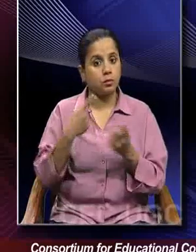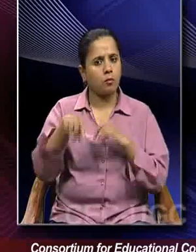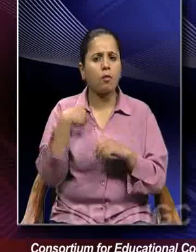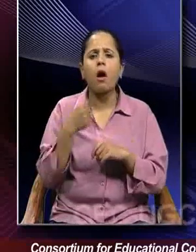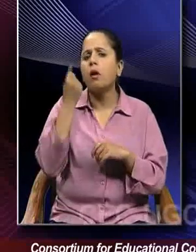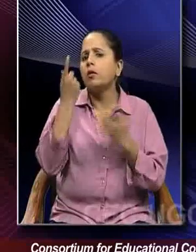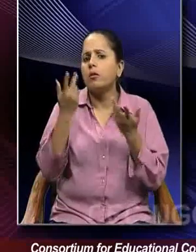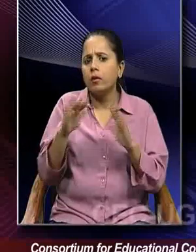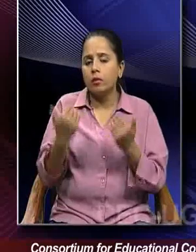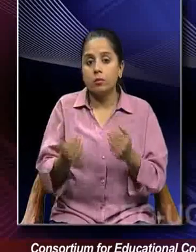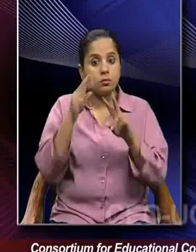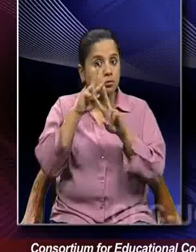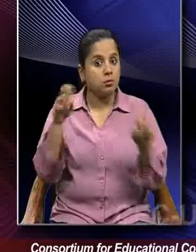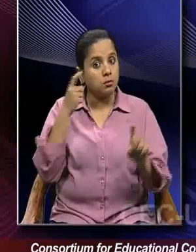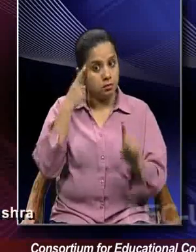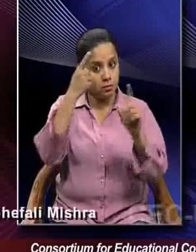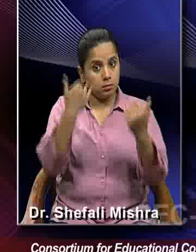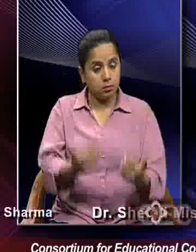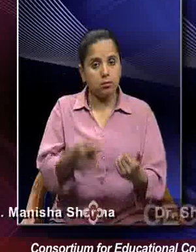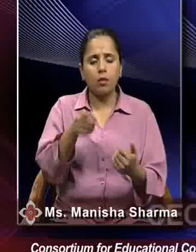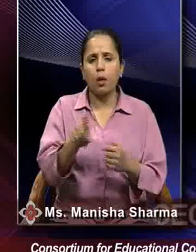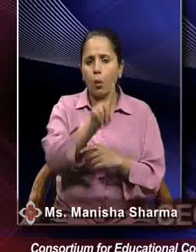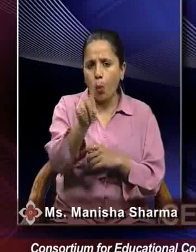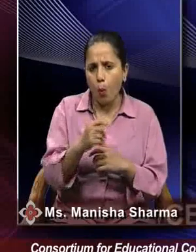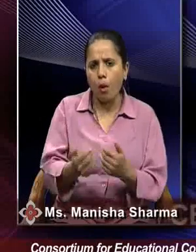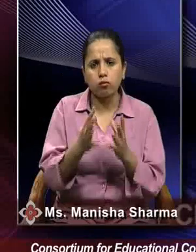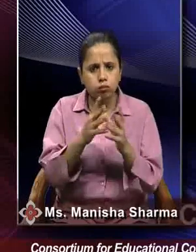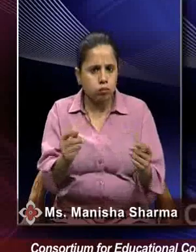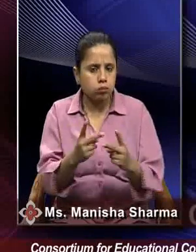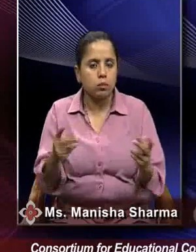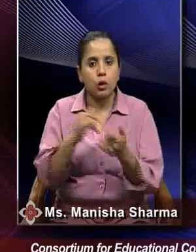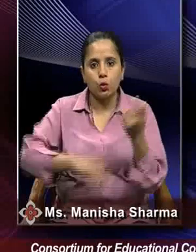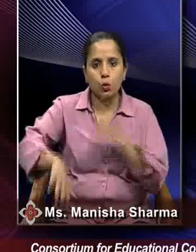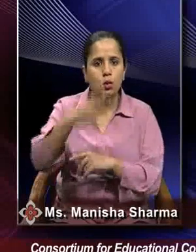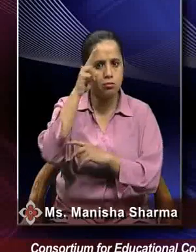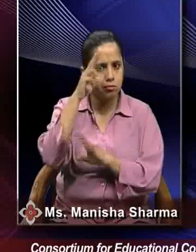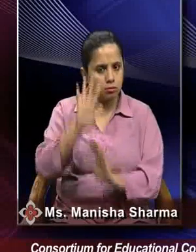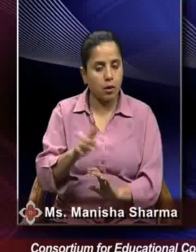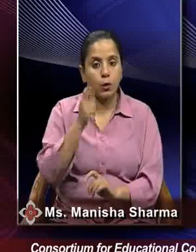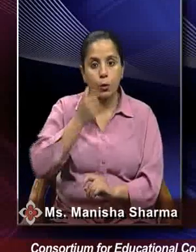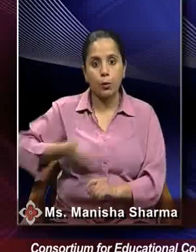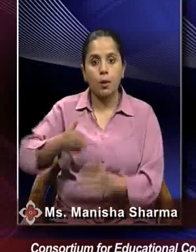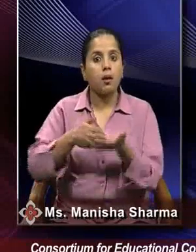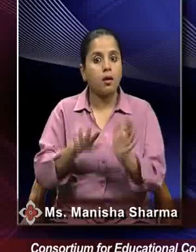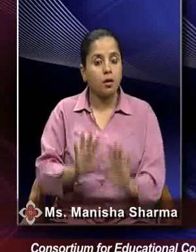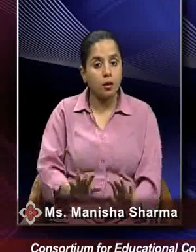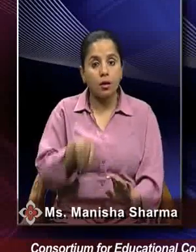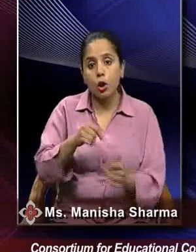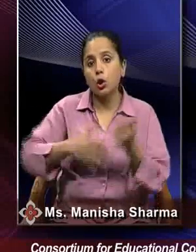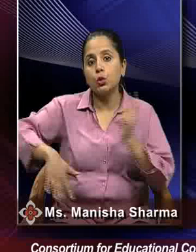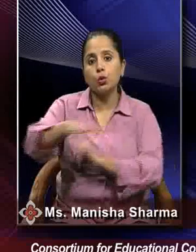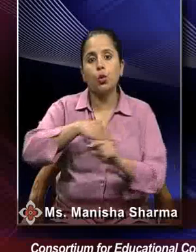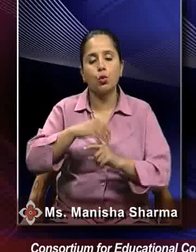understood that research aims to address questions concerning social reality and human nature within a